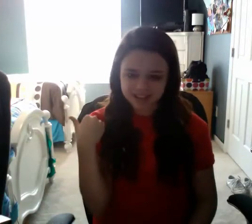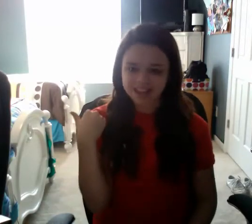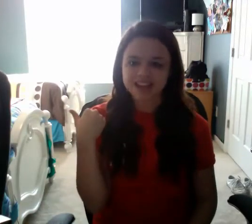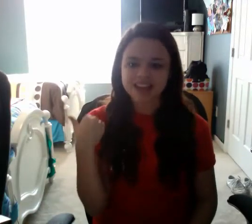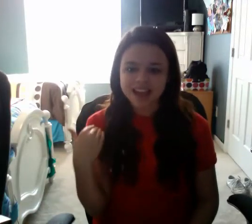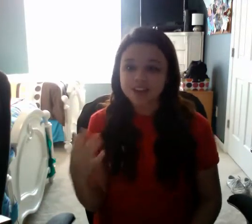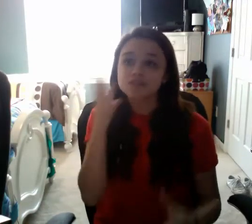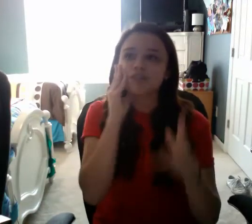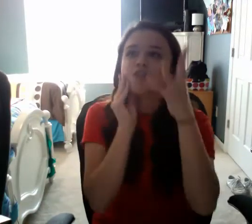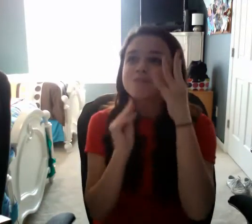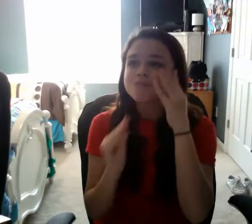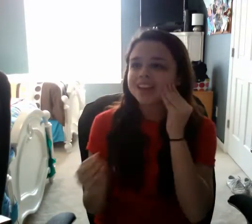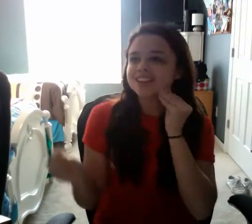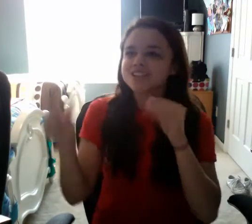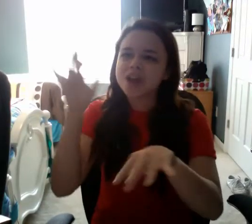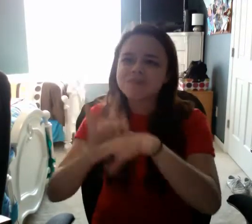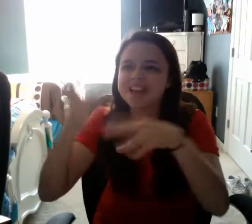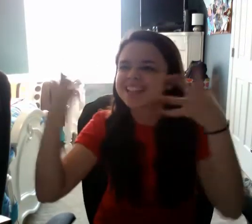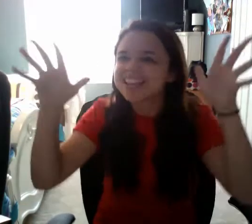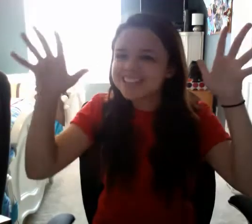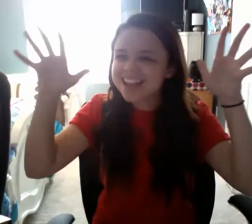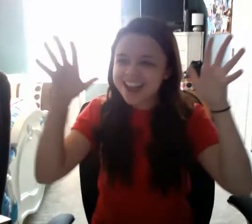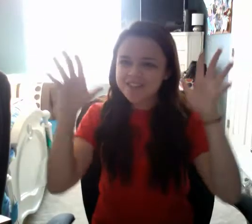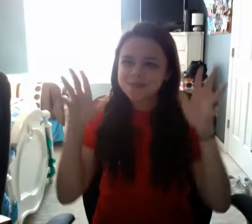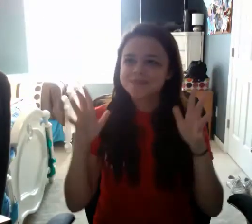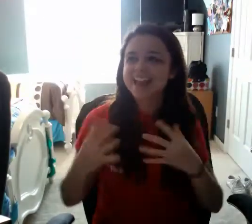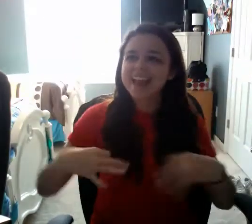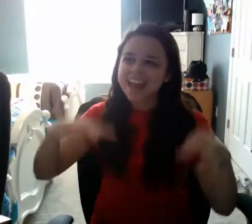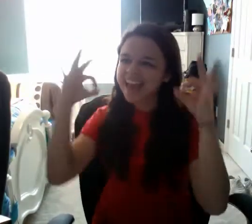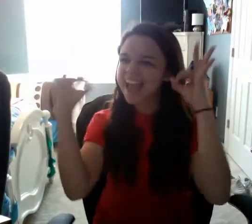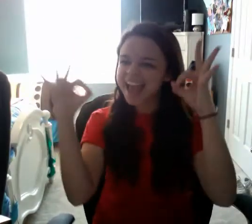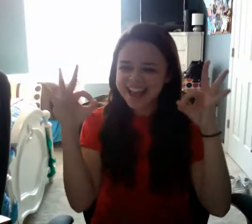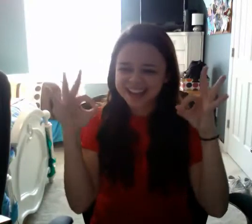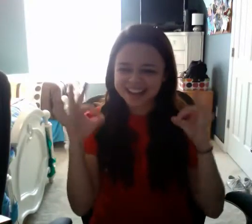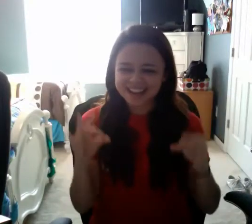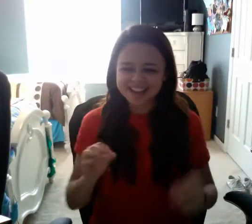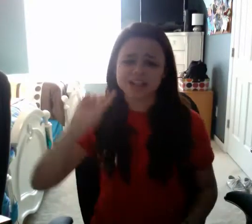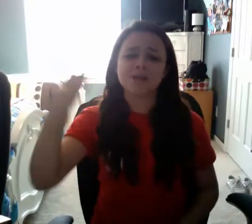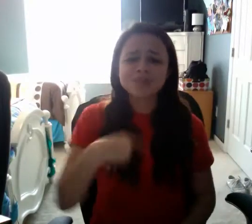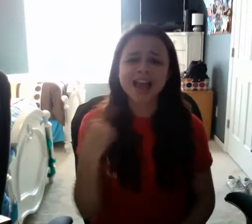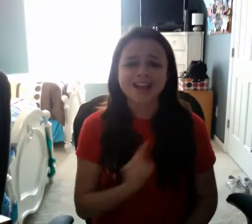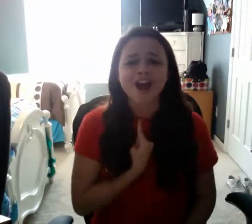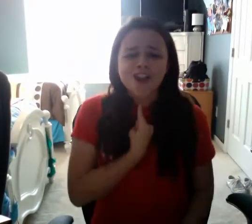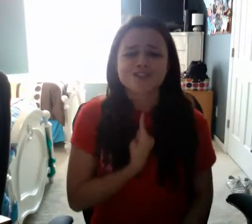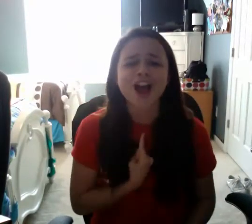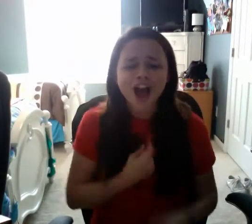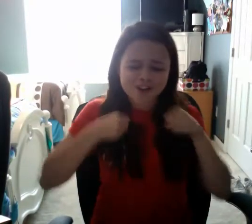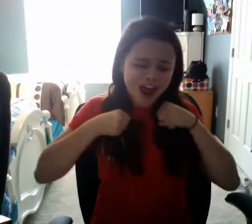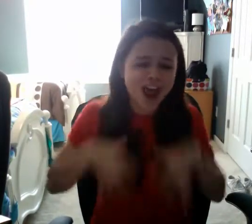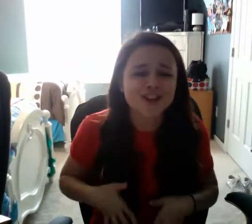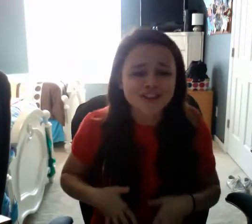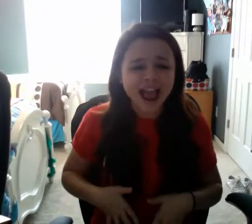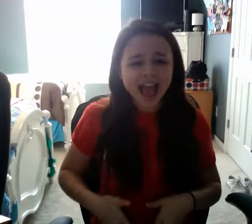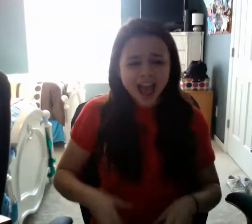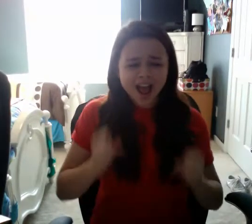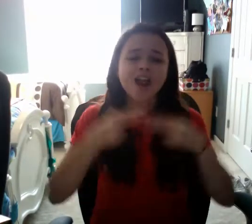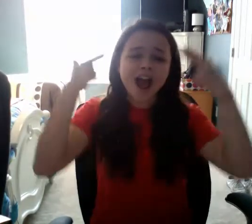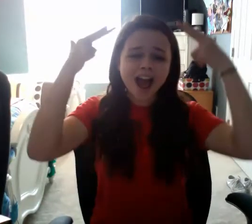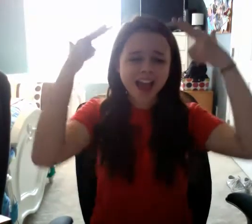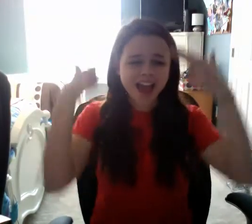now, blew me to places I've never been Now I'm lying on the cold, hard ground Oh,